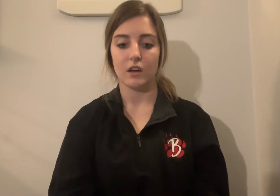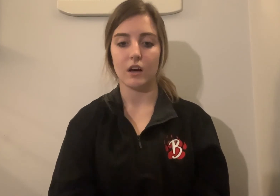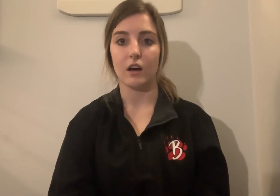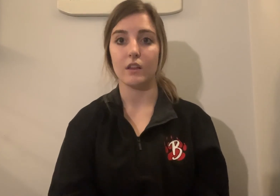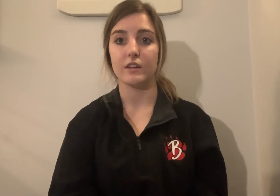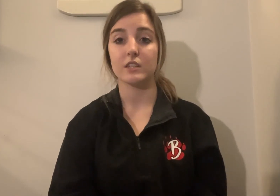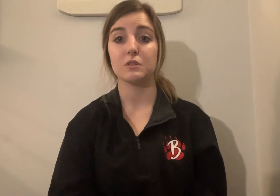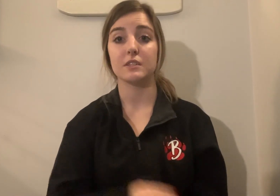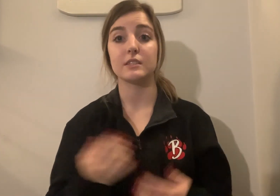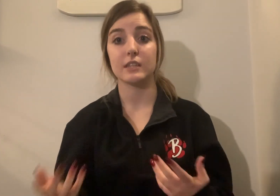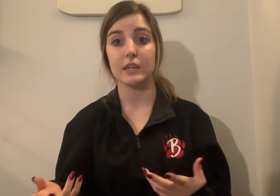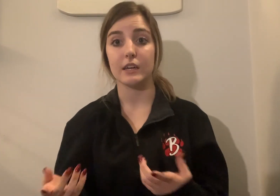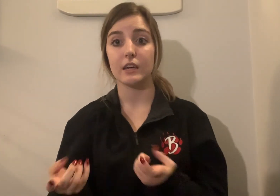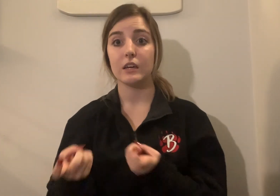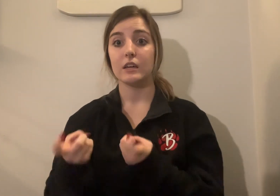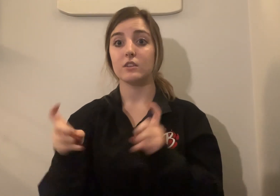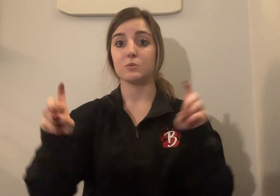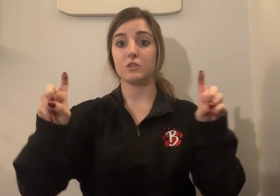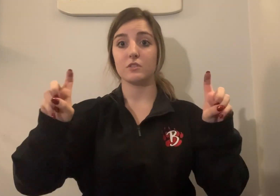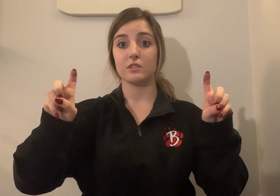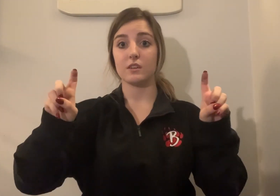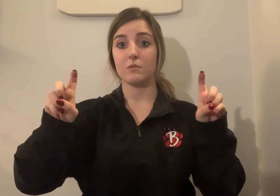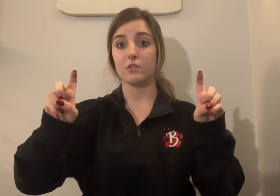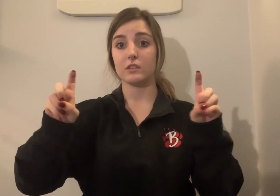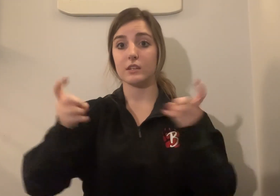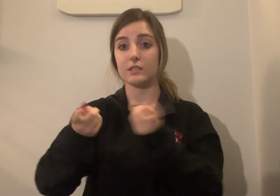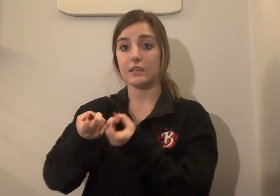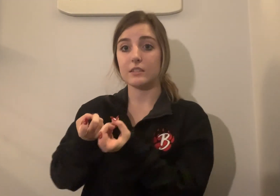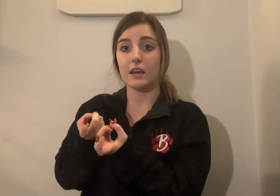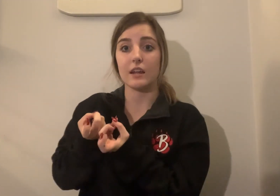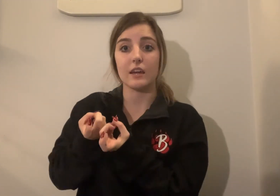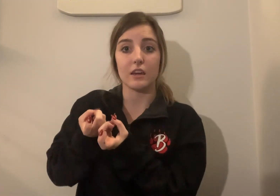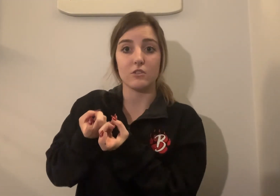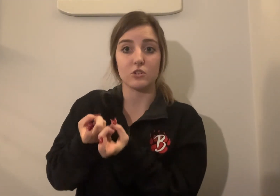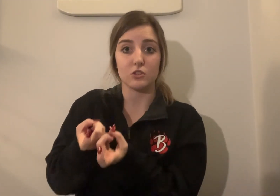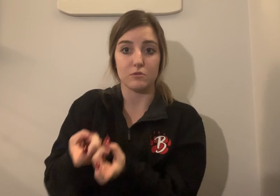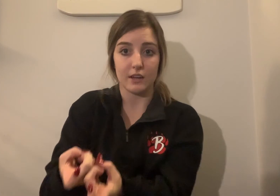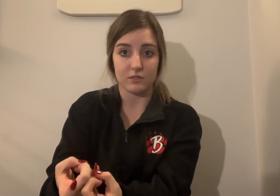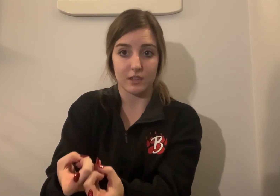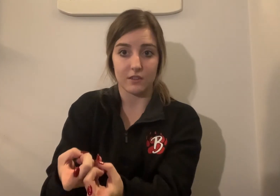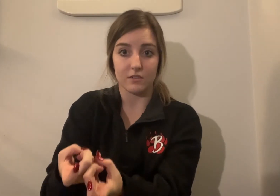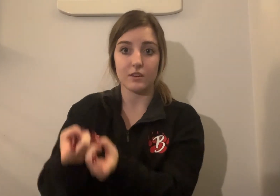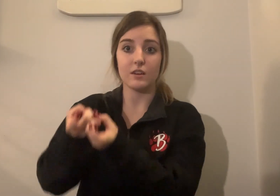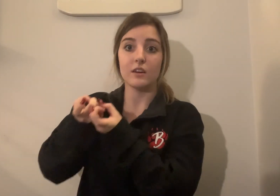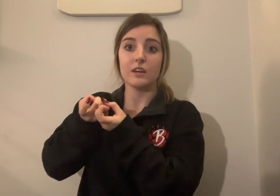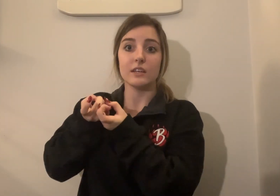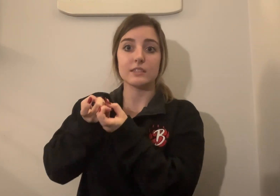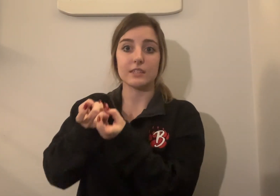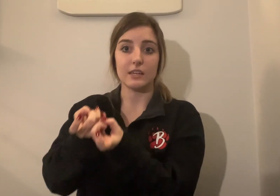The next one is skiing. This one you're in the same hooks as ice skating, and you just go down together. Skiing.